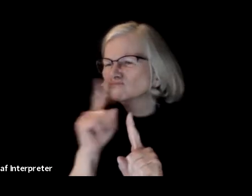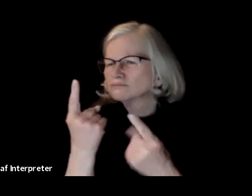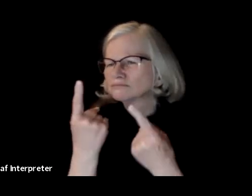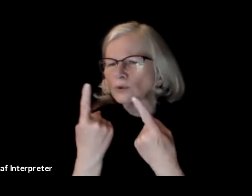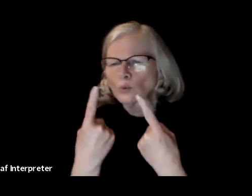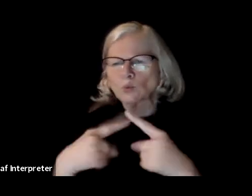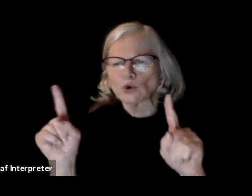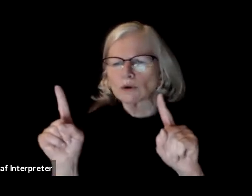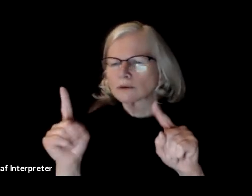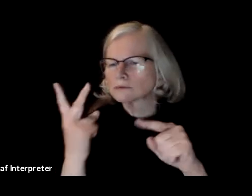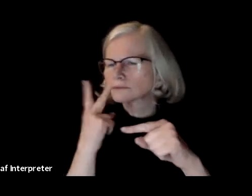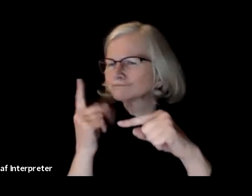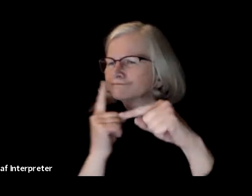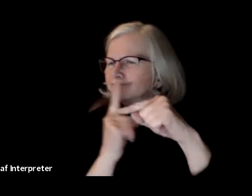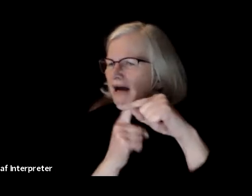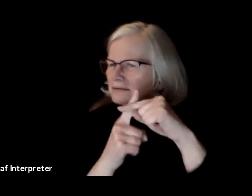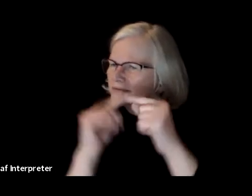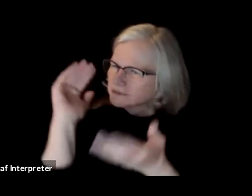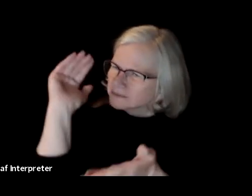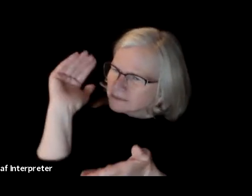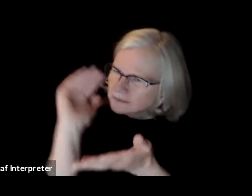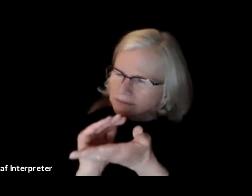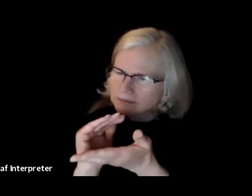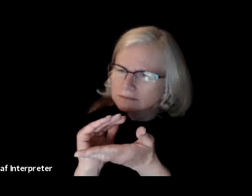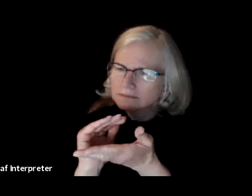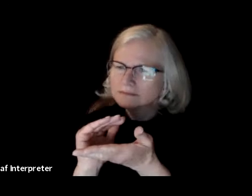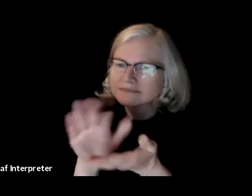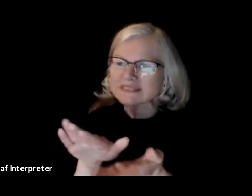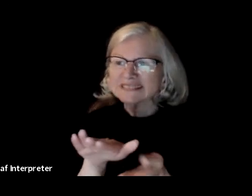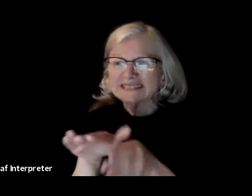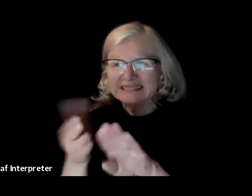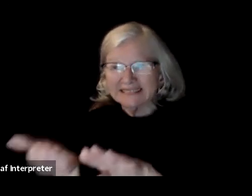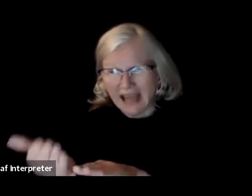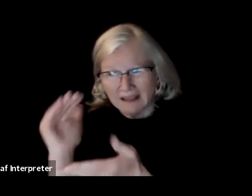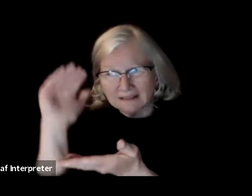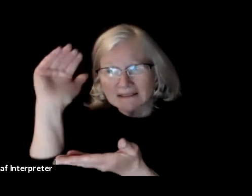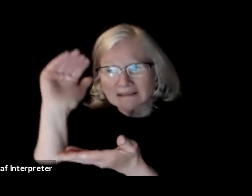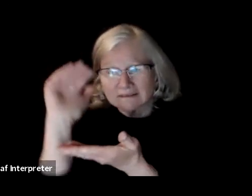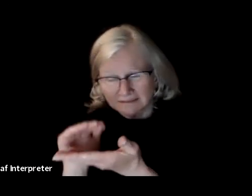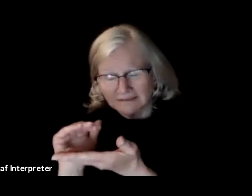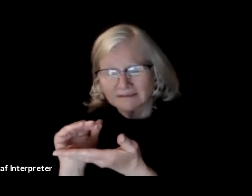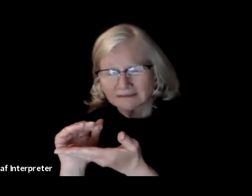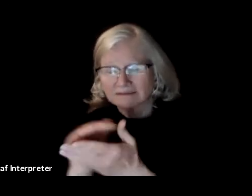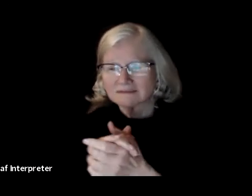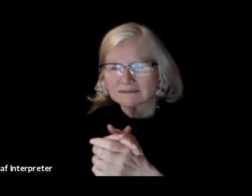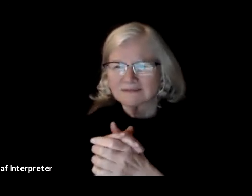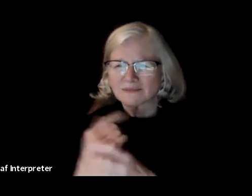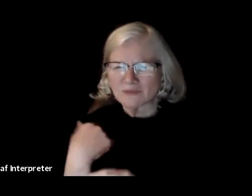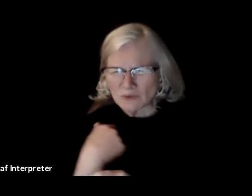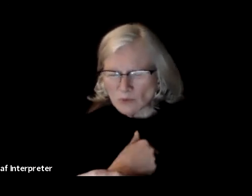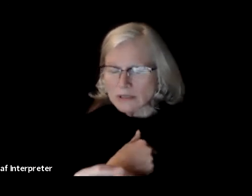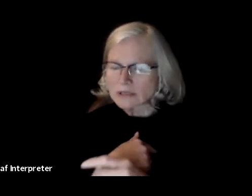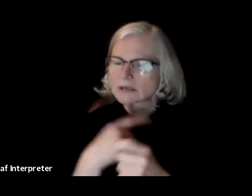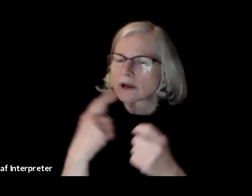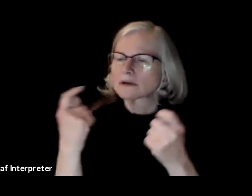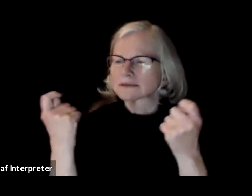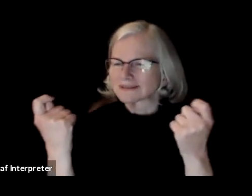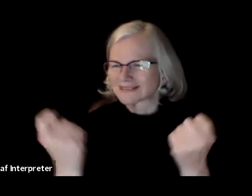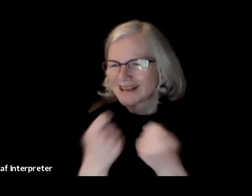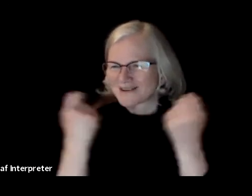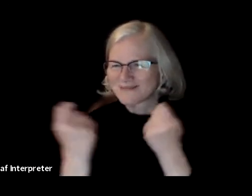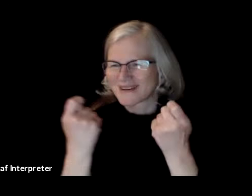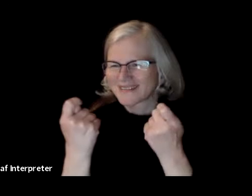the decline in the number of deaths. We celebrated greatly the day we saw 0 in our settings again.